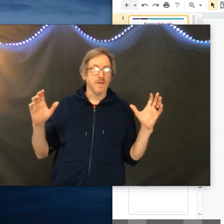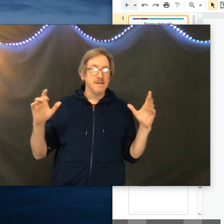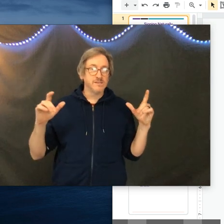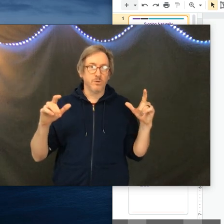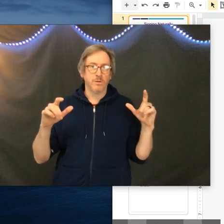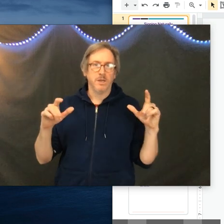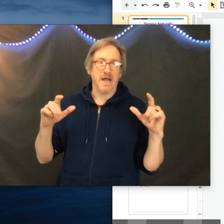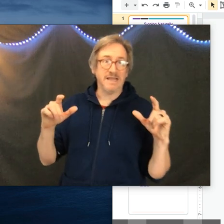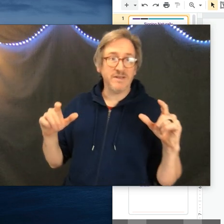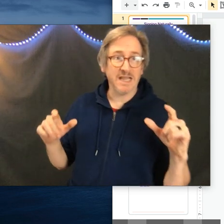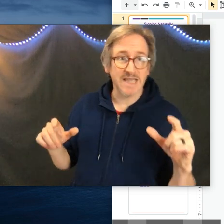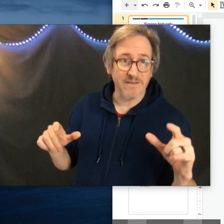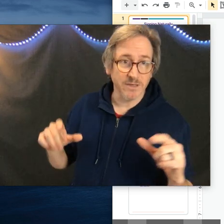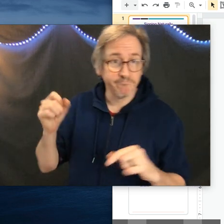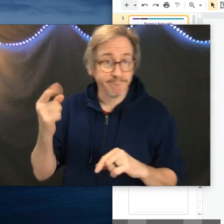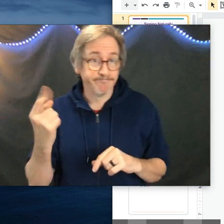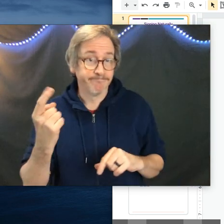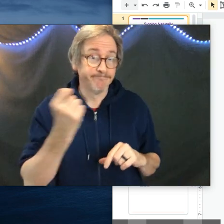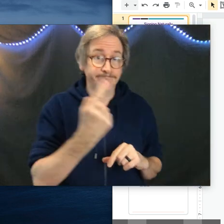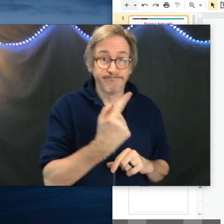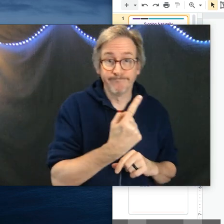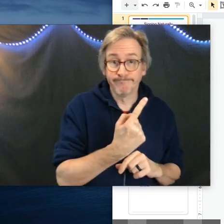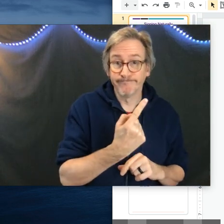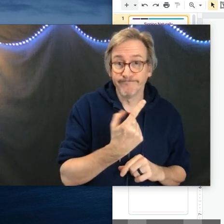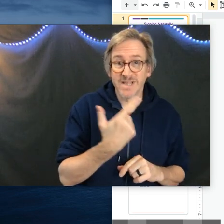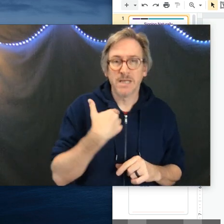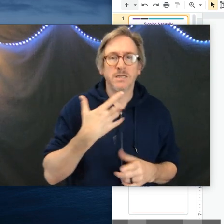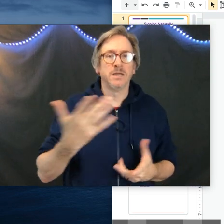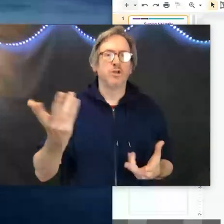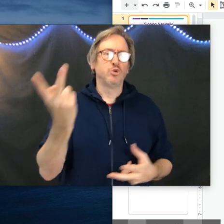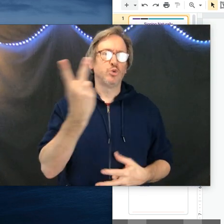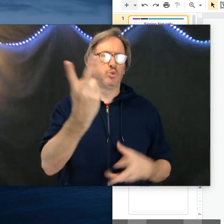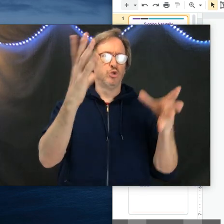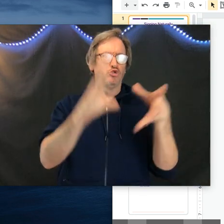Okay, so 1111.